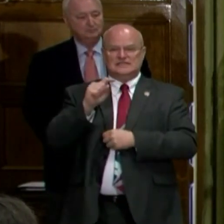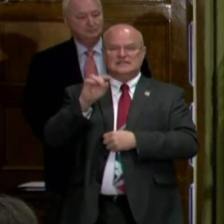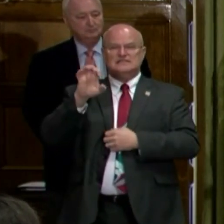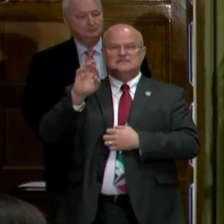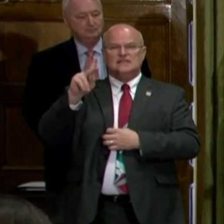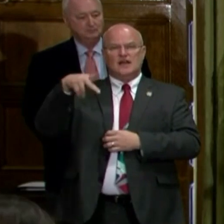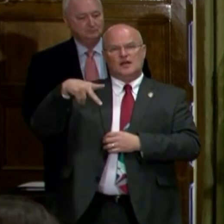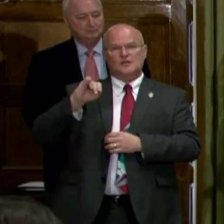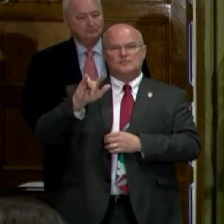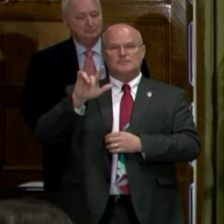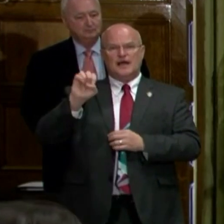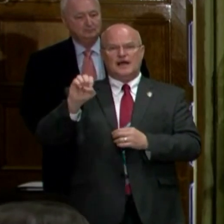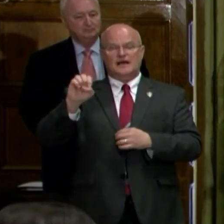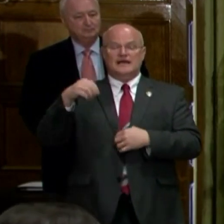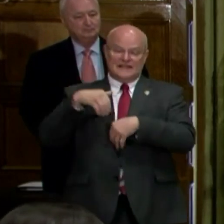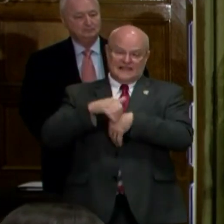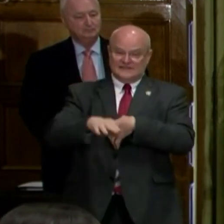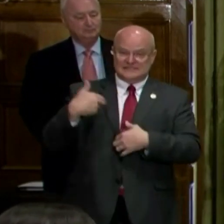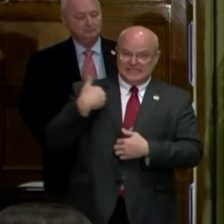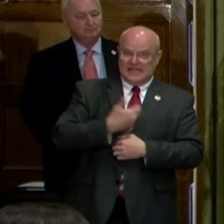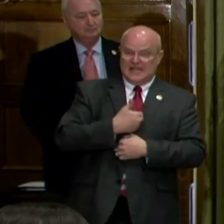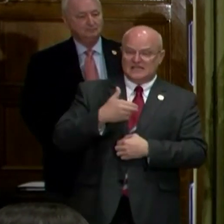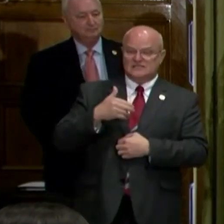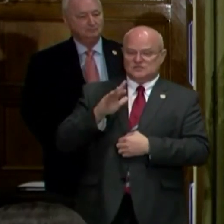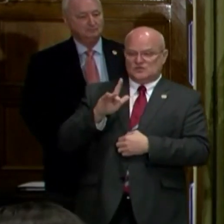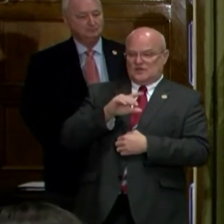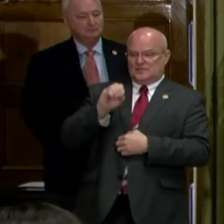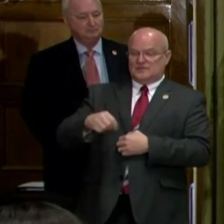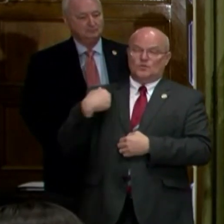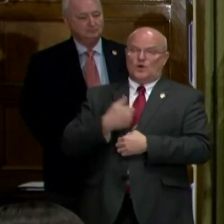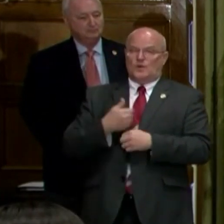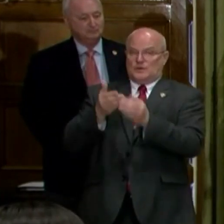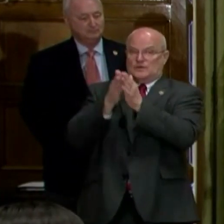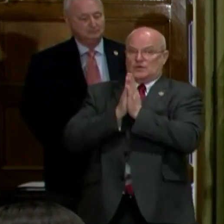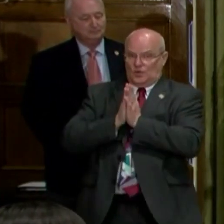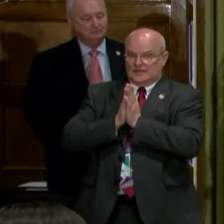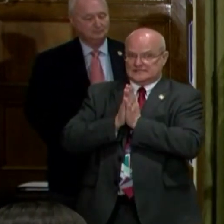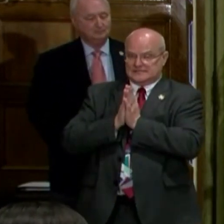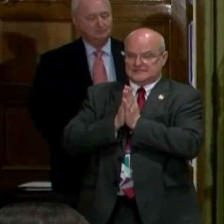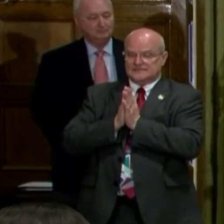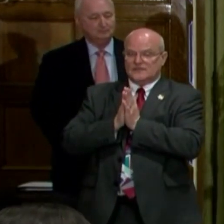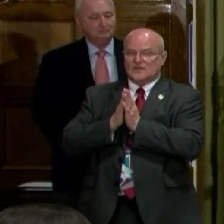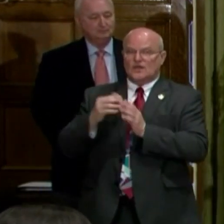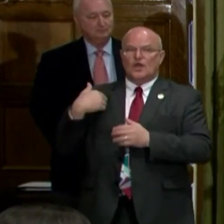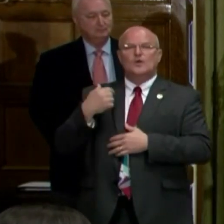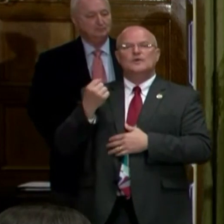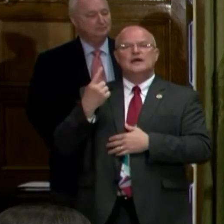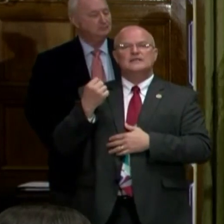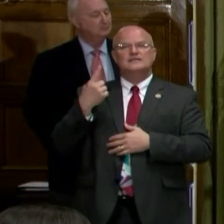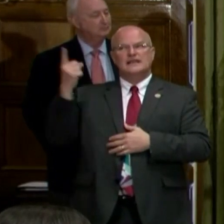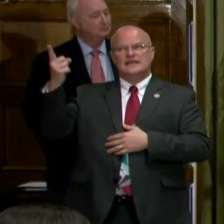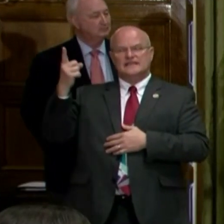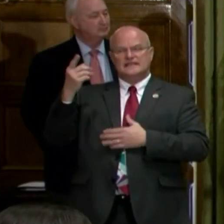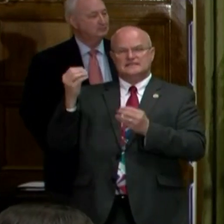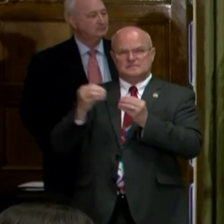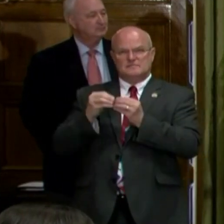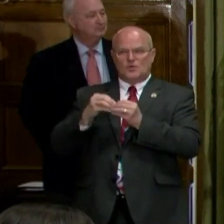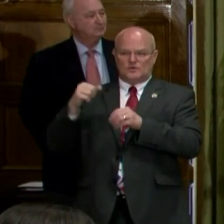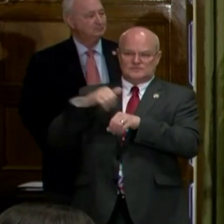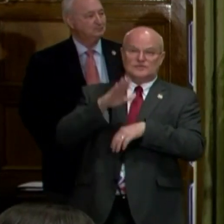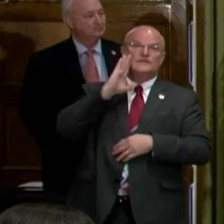stockpile that they have sent us 25% of what we requested. We understand that they are sending us